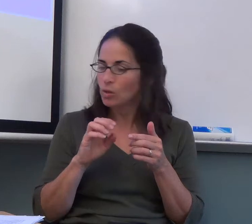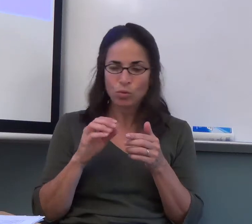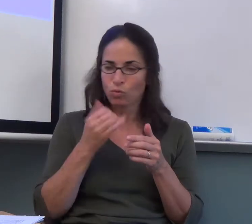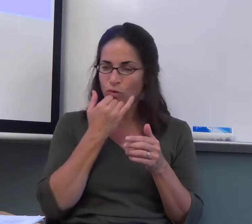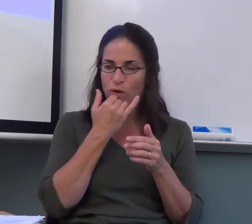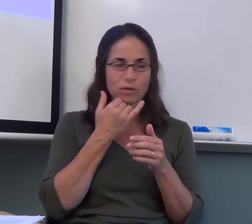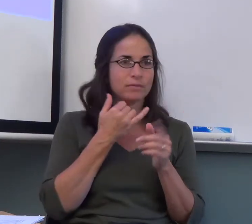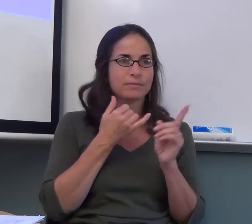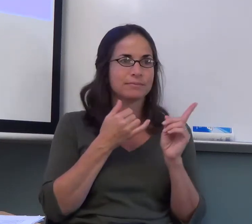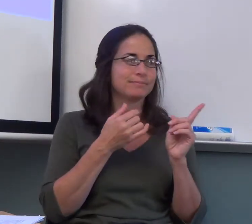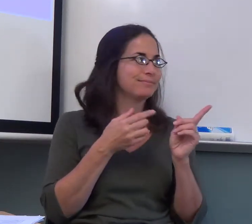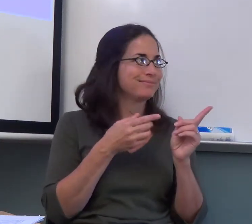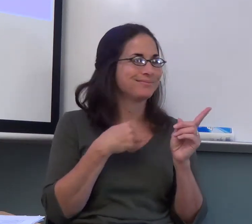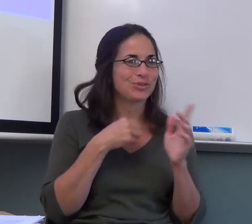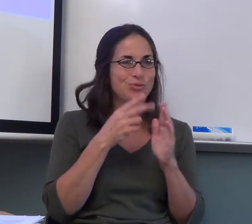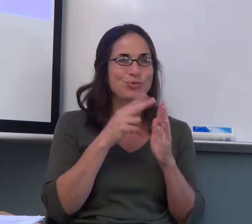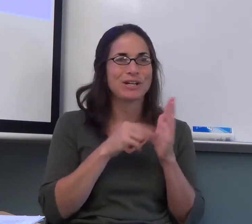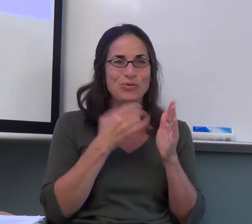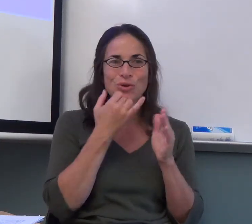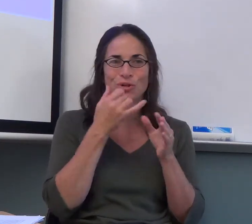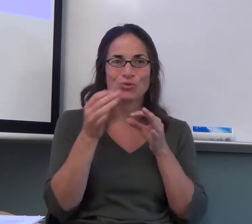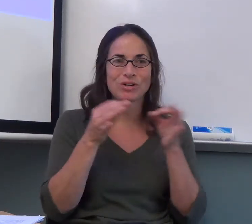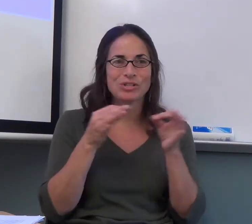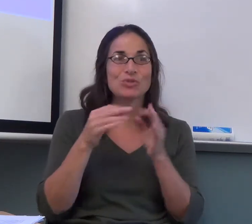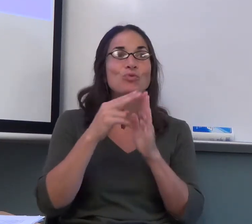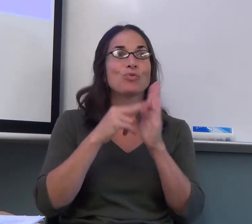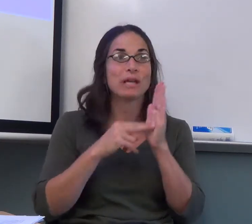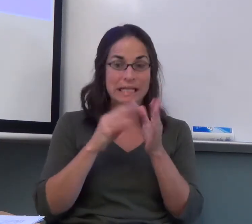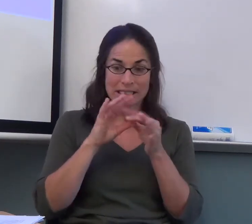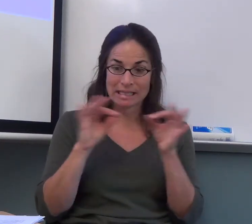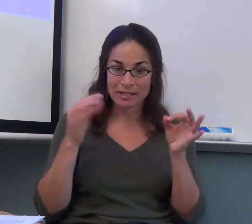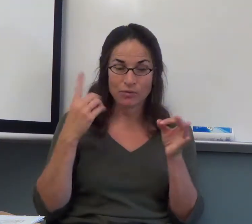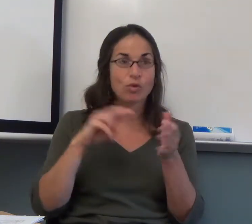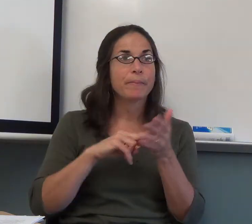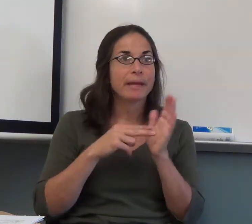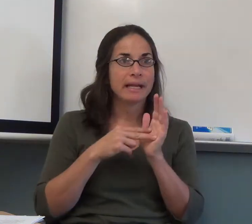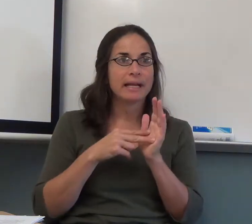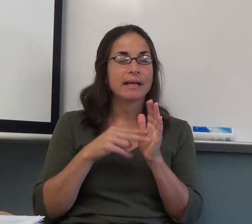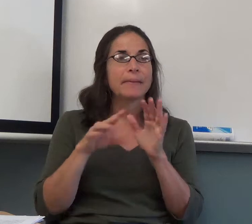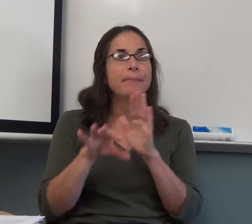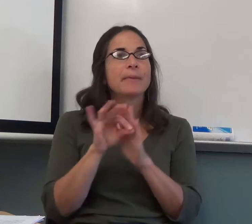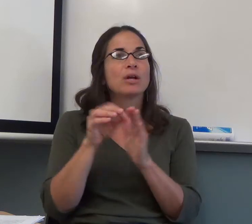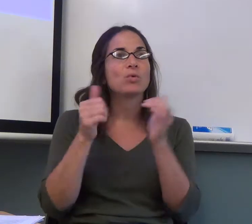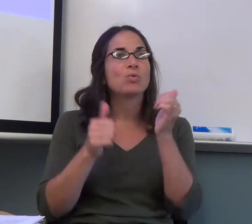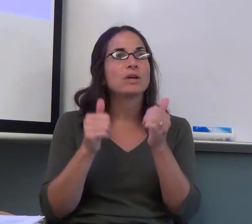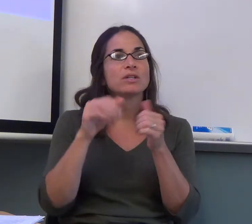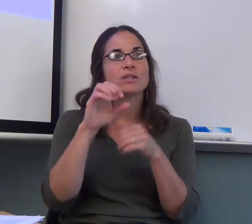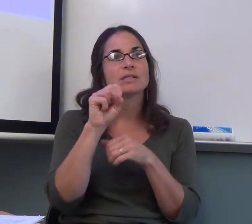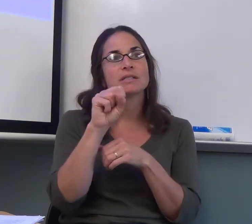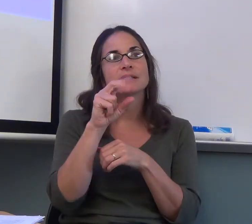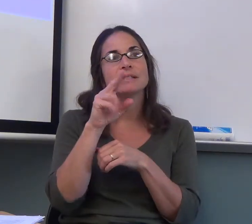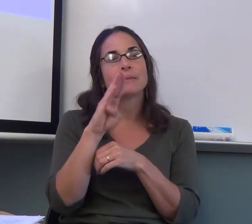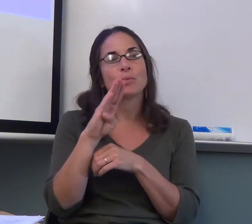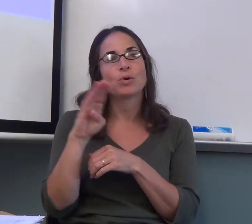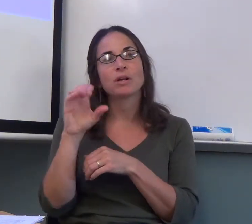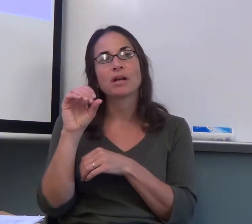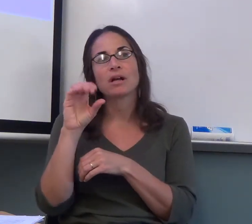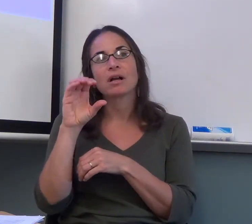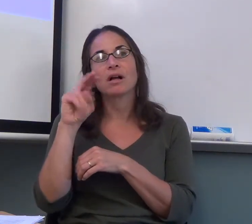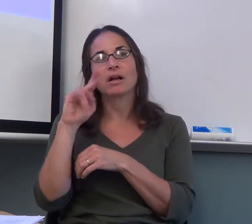bad, sorry. So read these sentences for meaning, then fill in the subordinating conjunction that best expresses the relationship between the